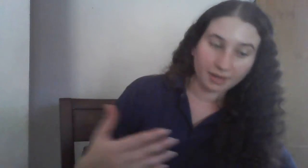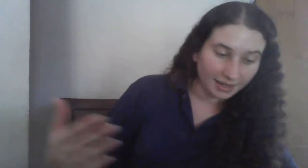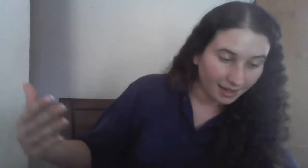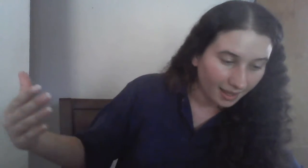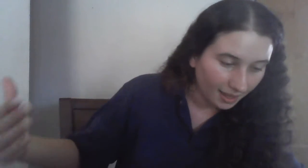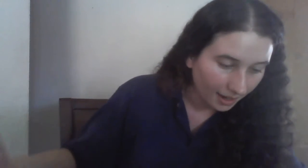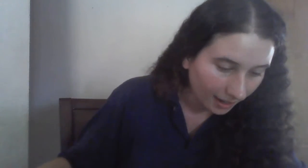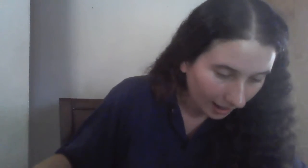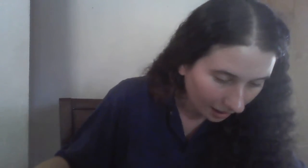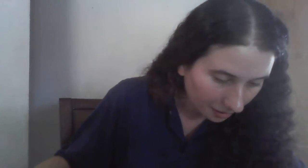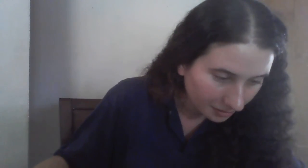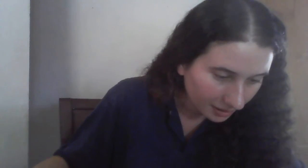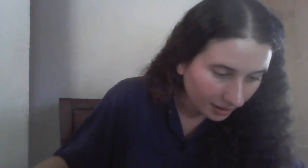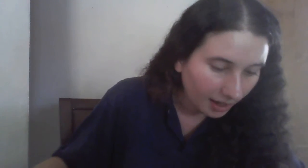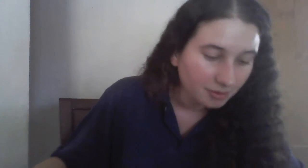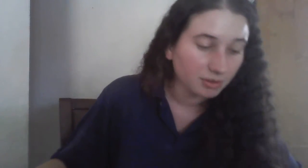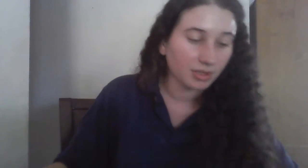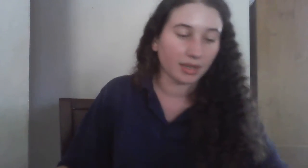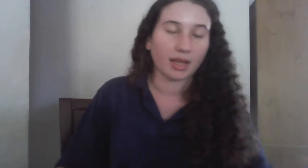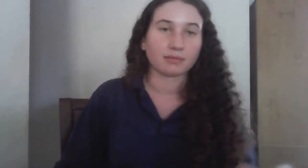right now. How would you sign that?